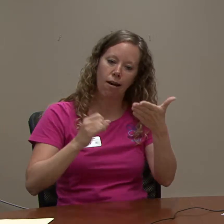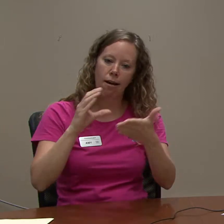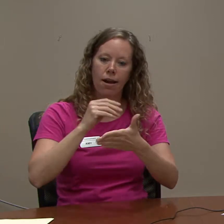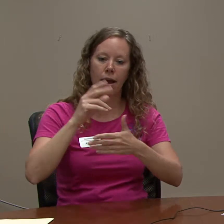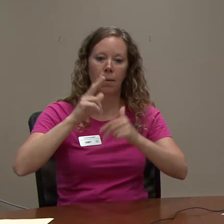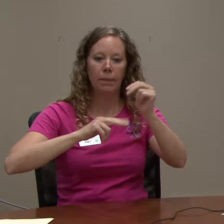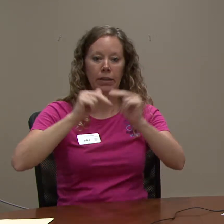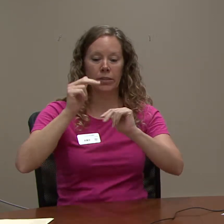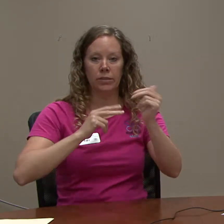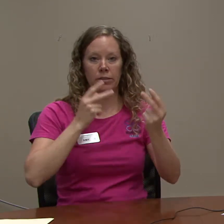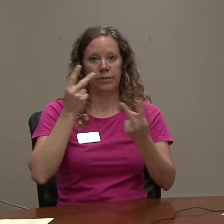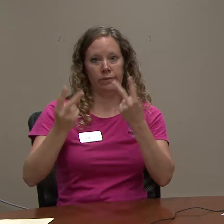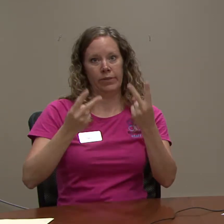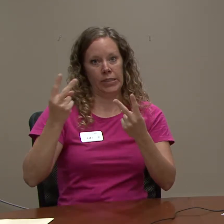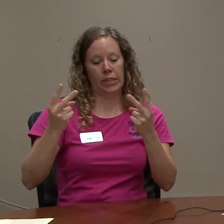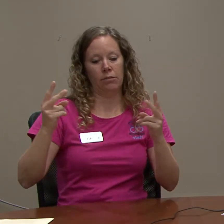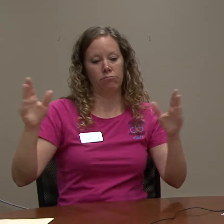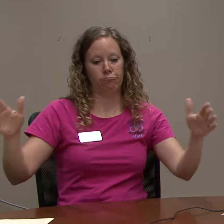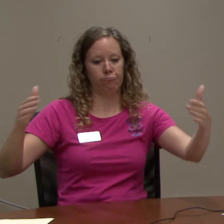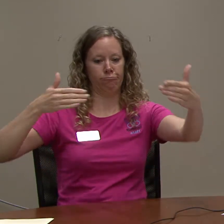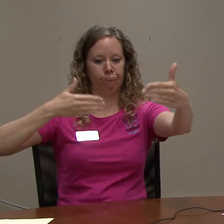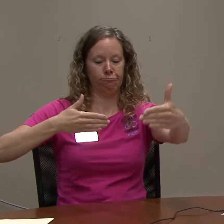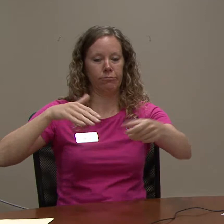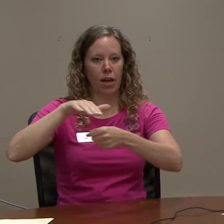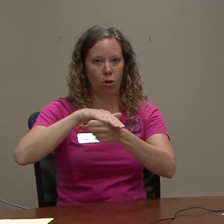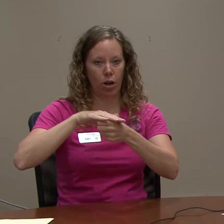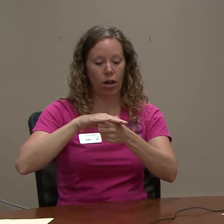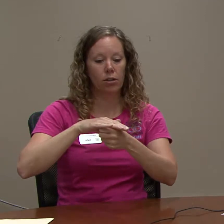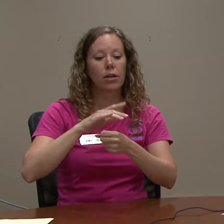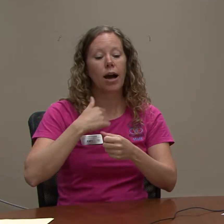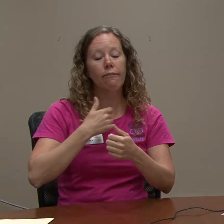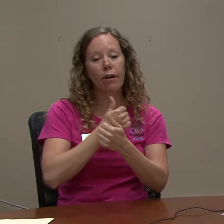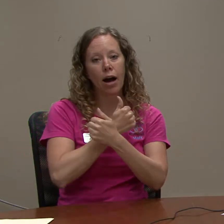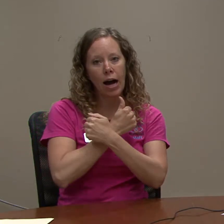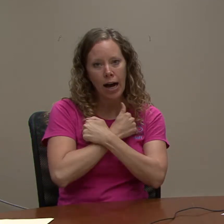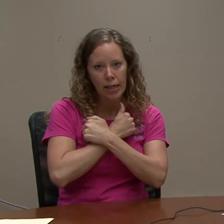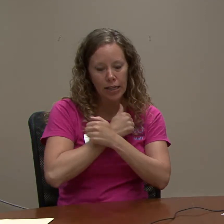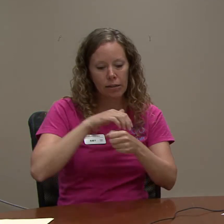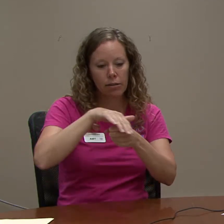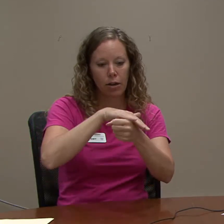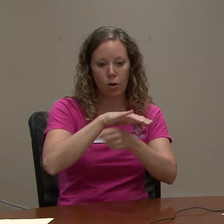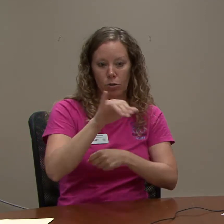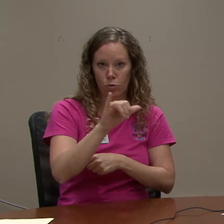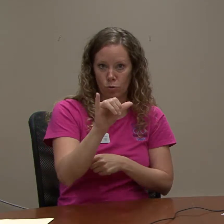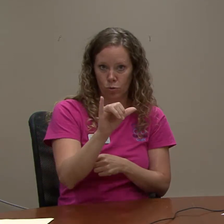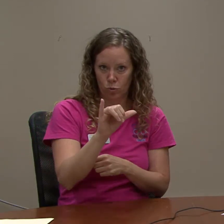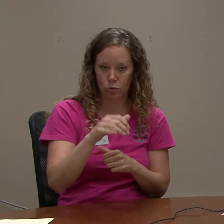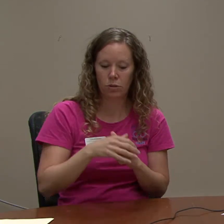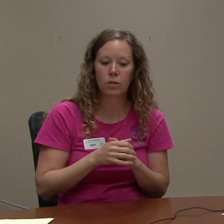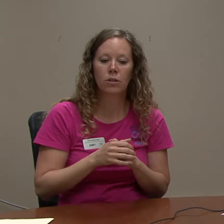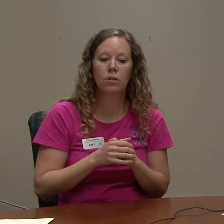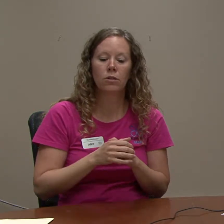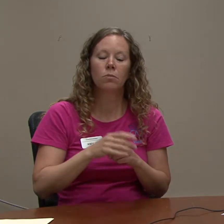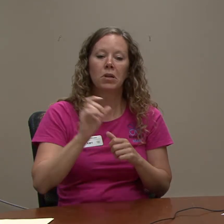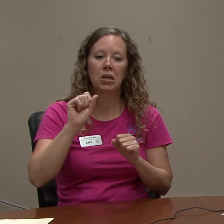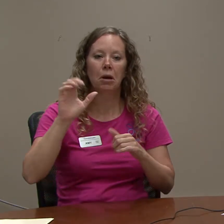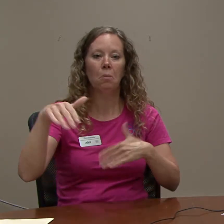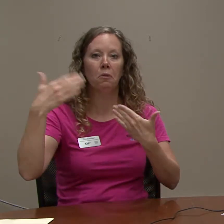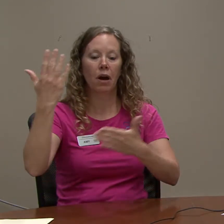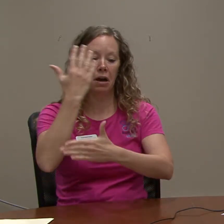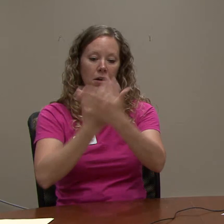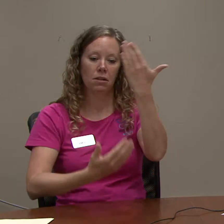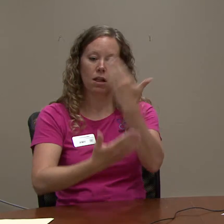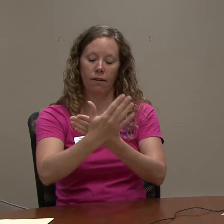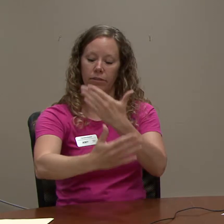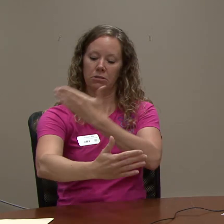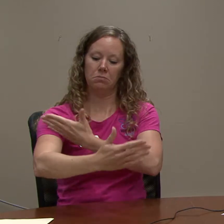the visitation booths. We have a hugging station as part of the booth, and you'll be given gloves and you'll